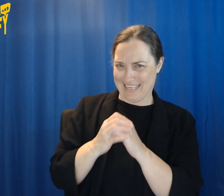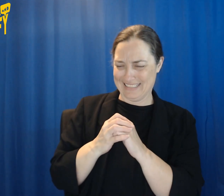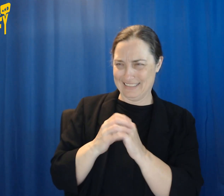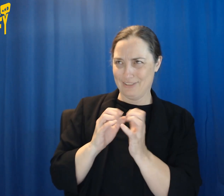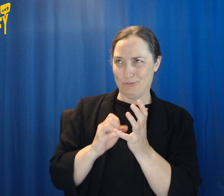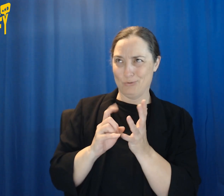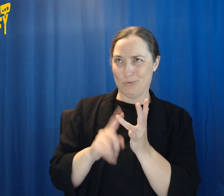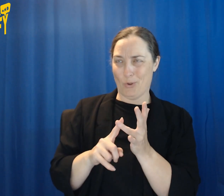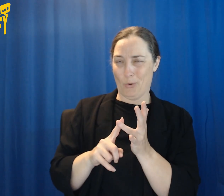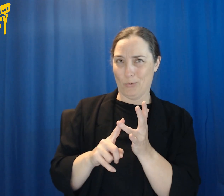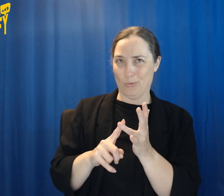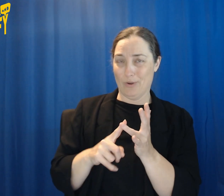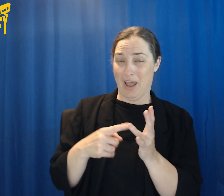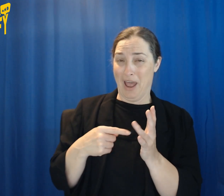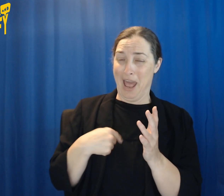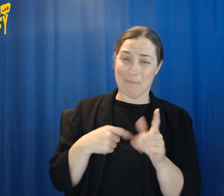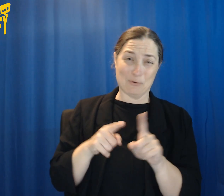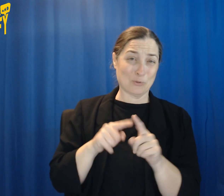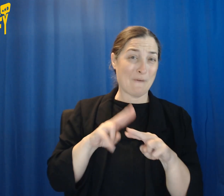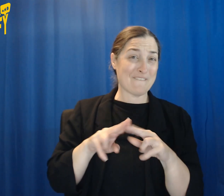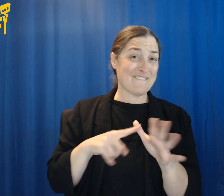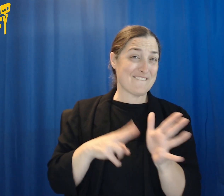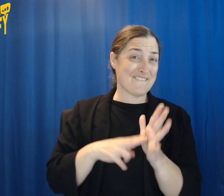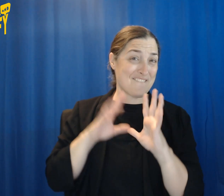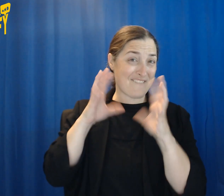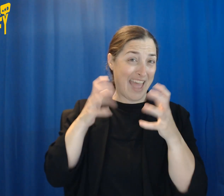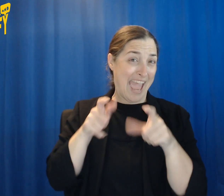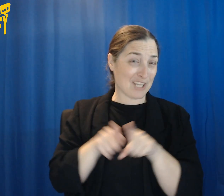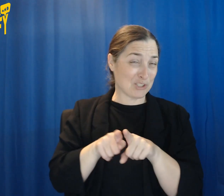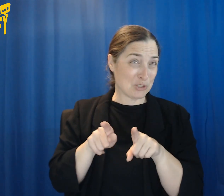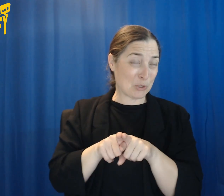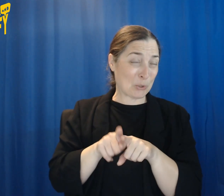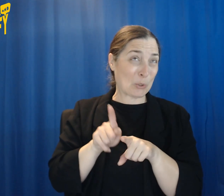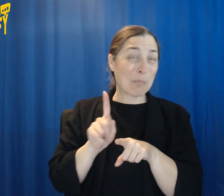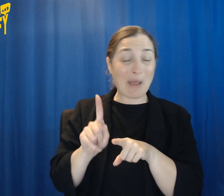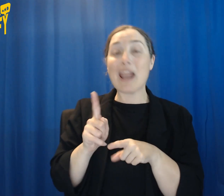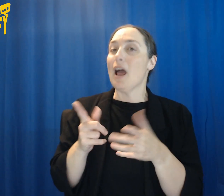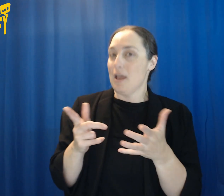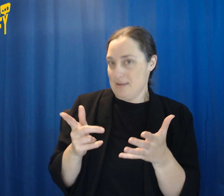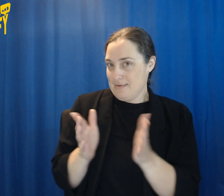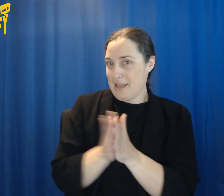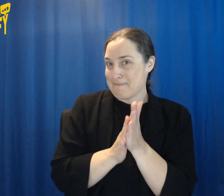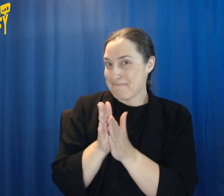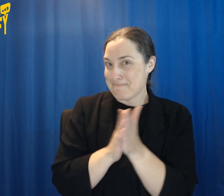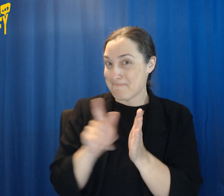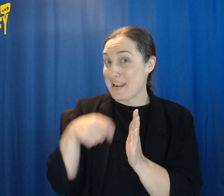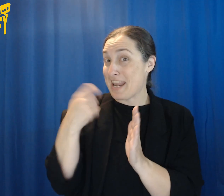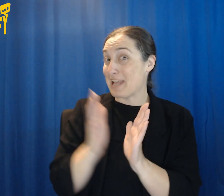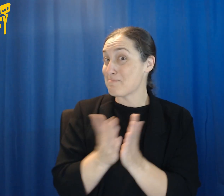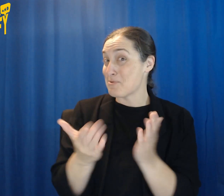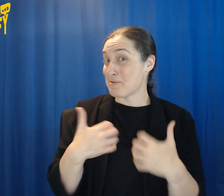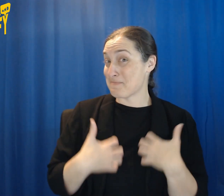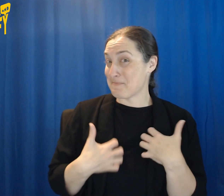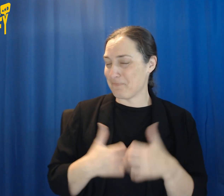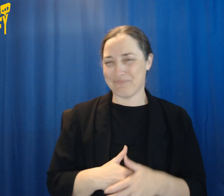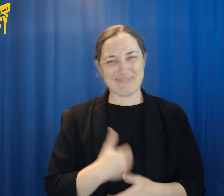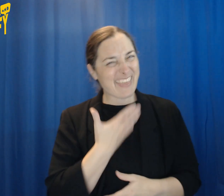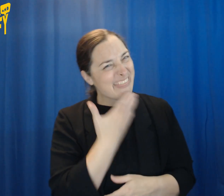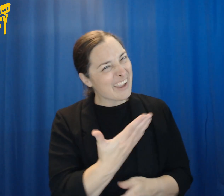I'm a fan as well. No pressure, but I'll be looking forward to the next book. Thank you so much. I look